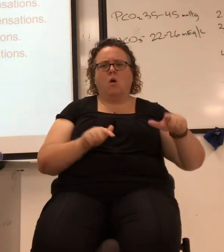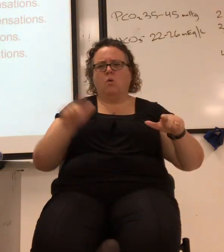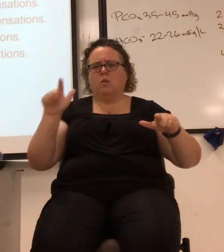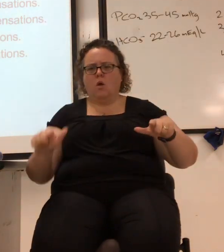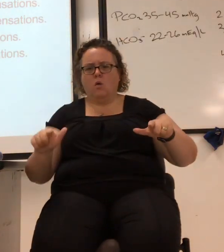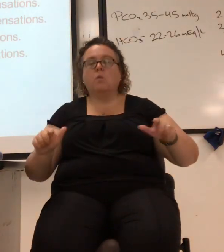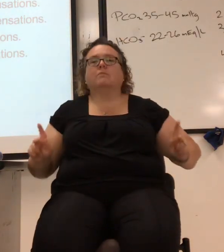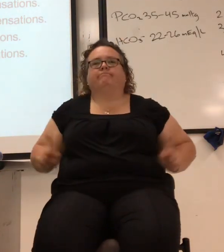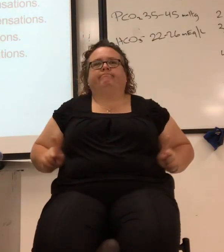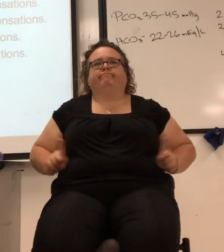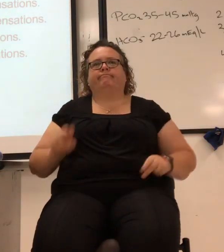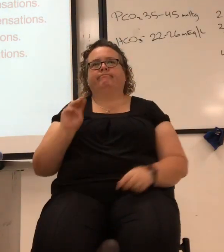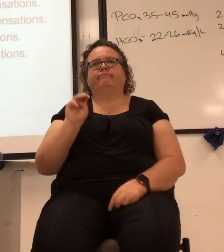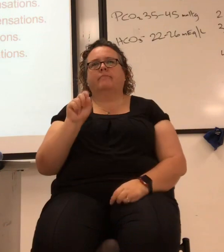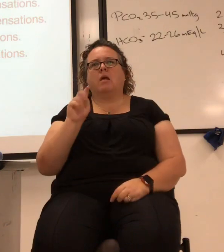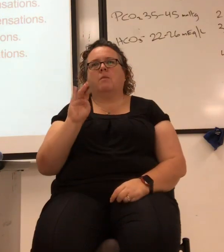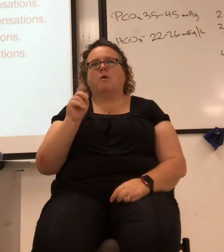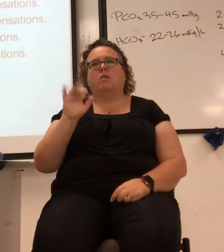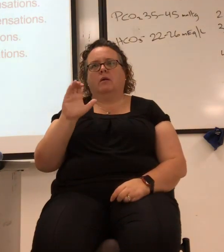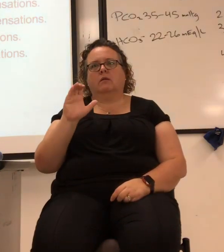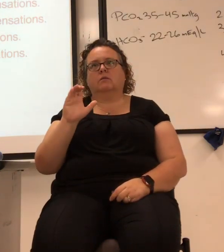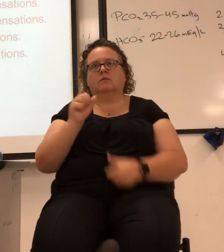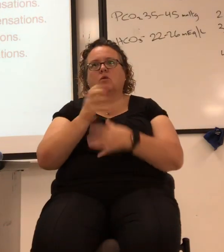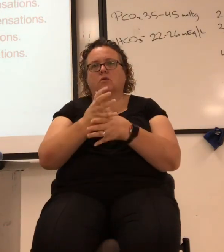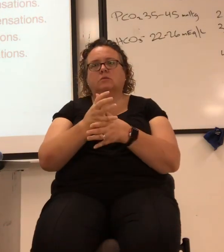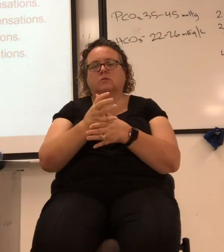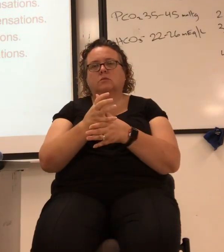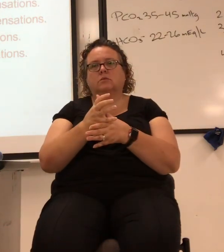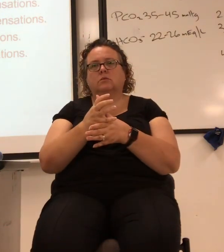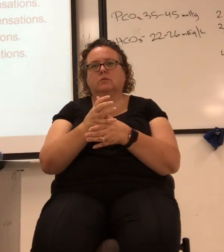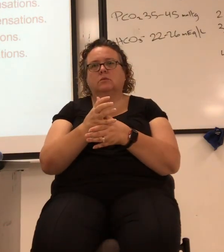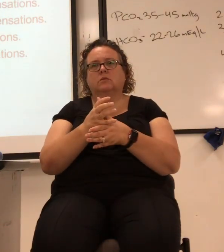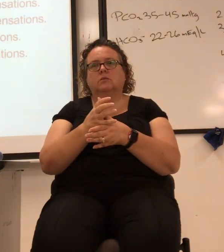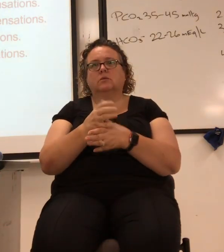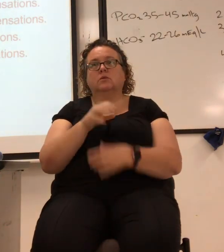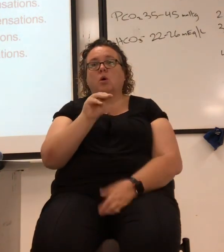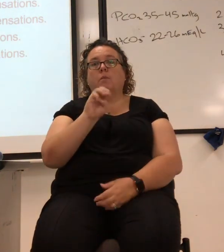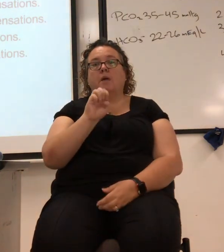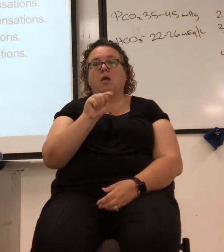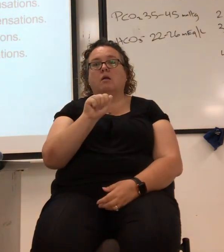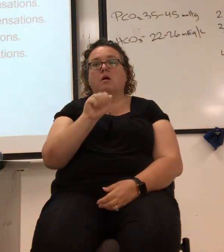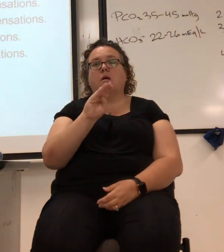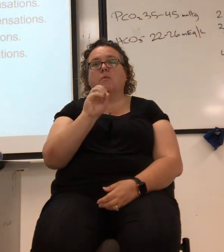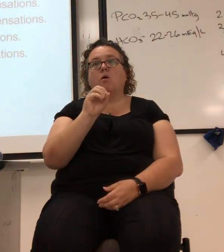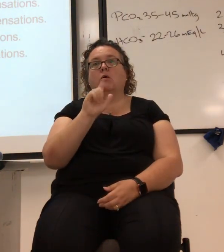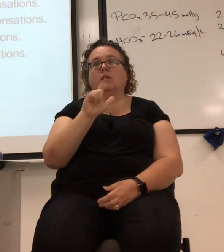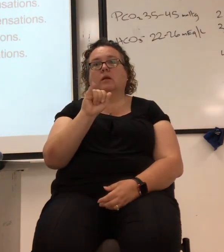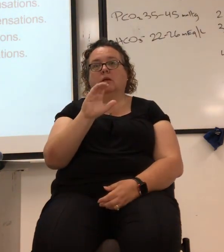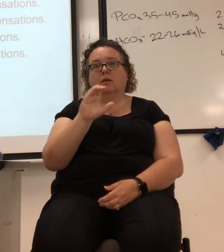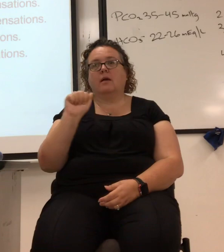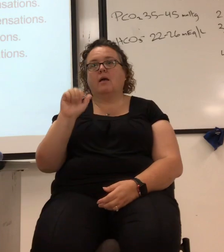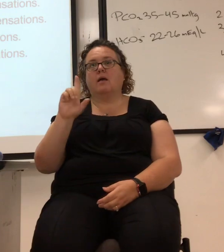20. Let's just follow the same procedure. Look at the first value. Is that high or low?